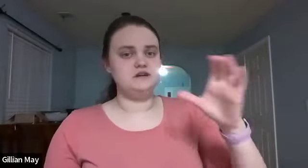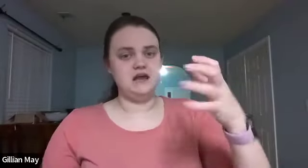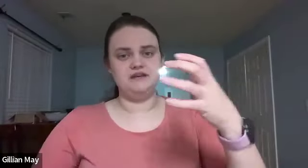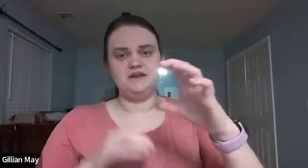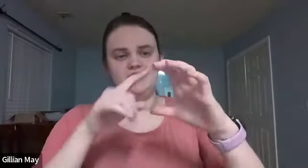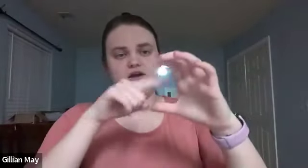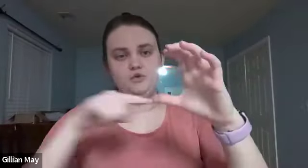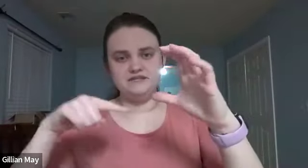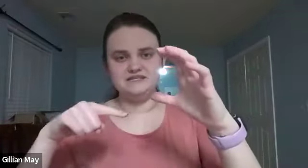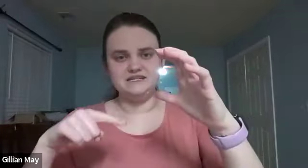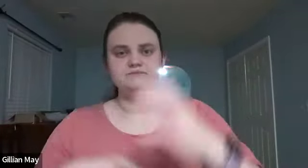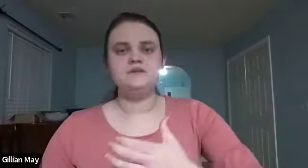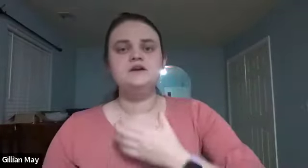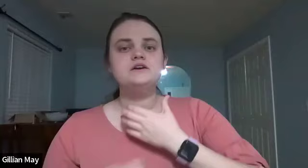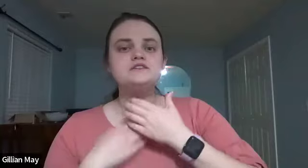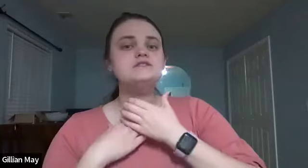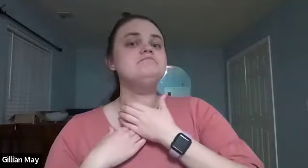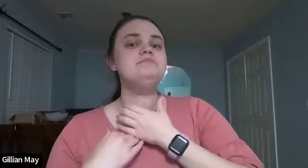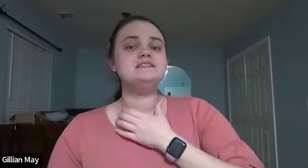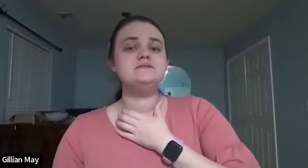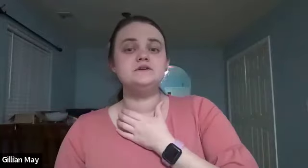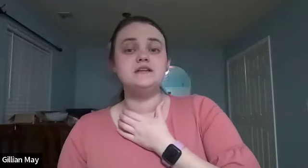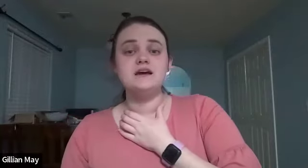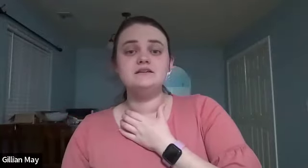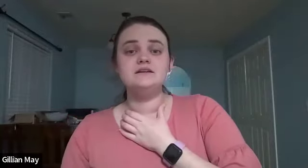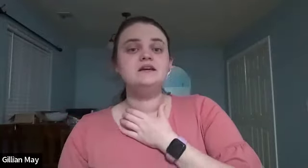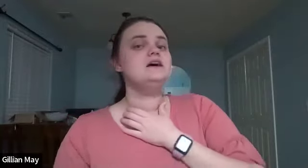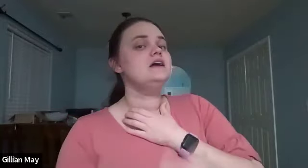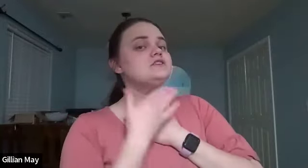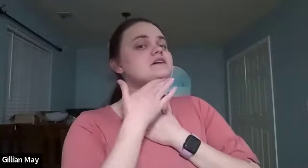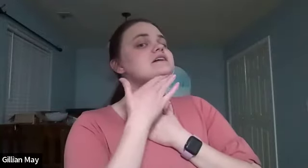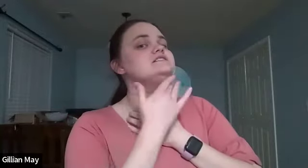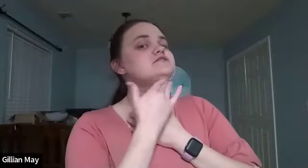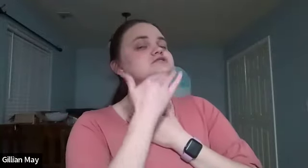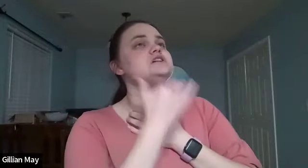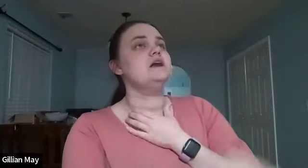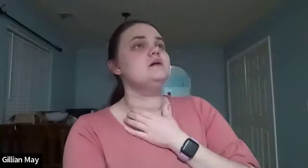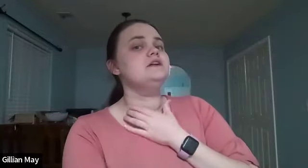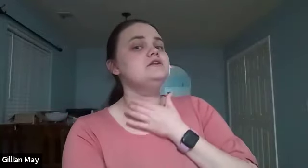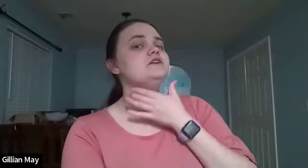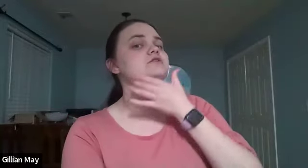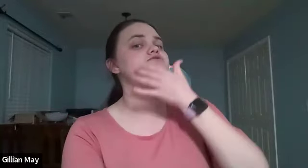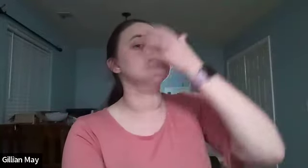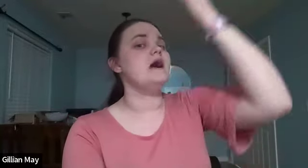have, again, that kind of open C. You're going to start at the base of your neck, and you're going to kind of tilt your chin up, and you're going to go giraffe.